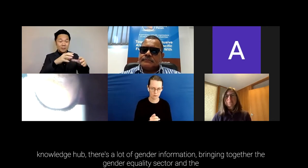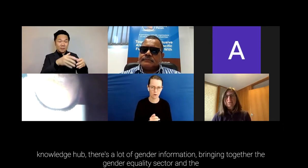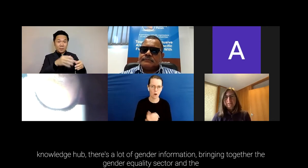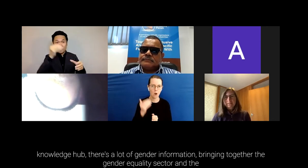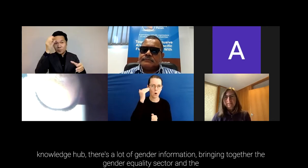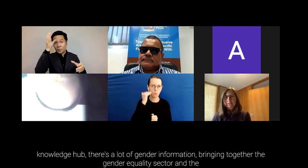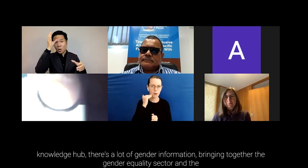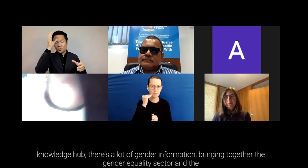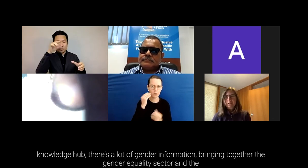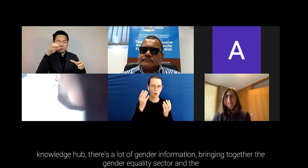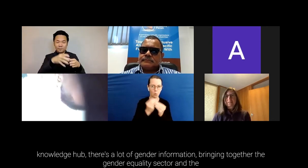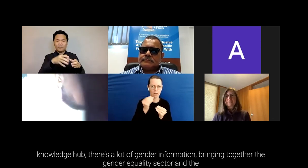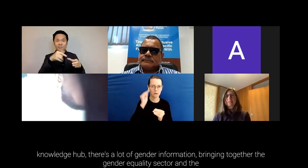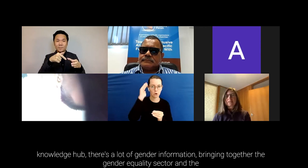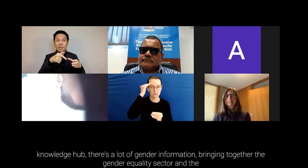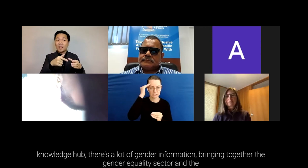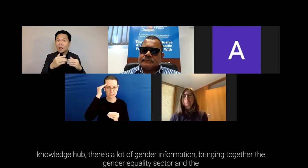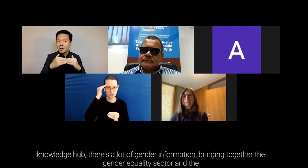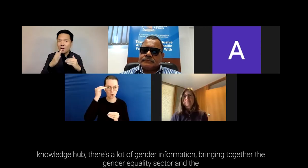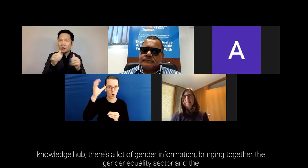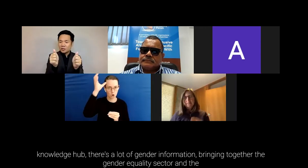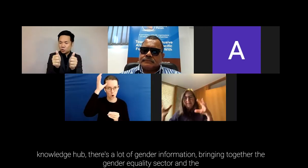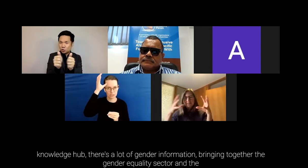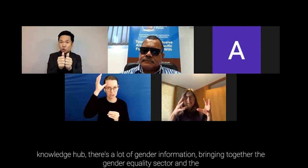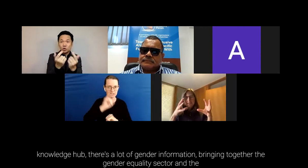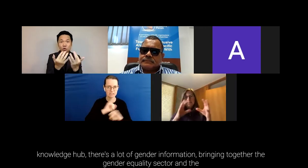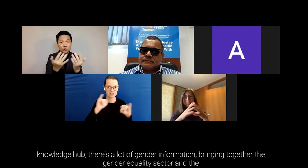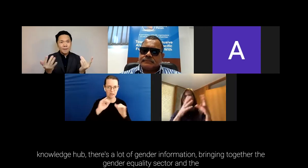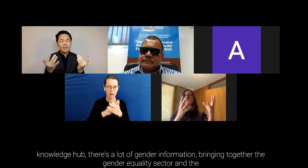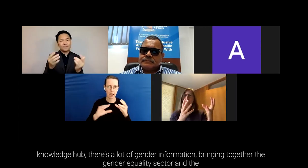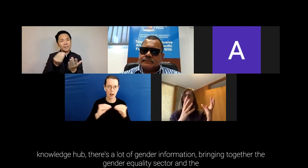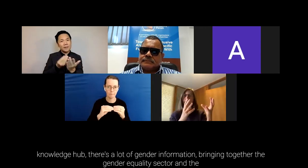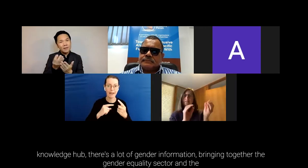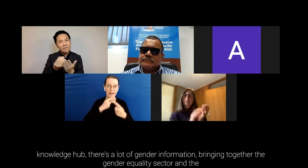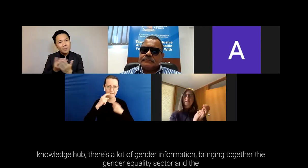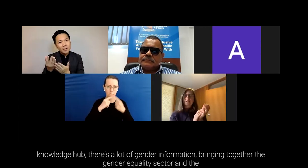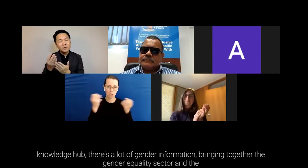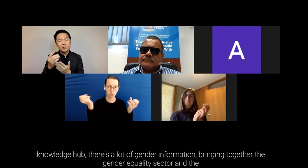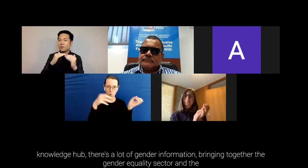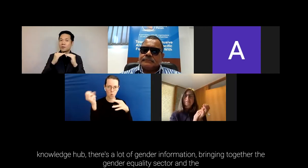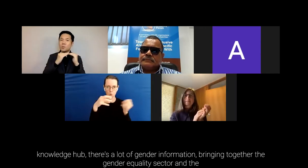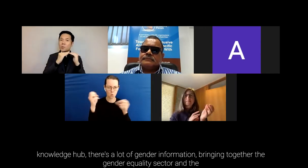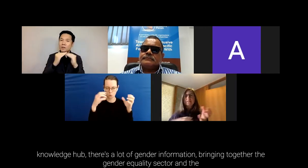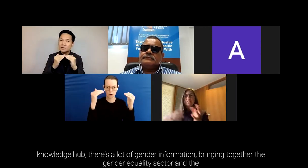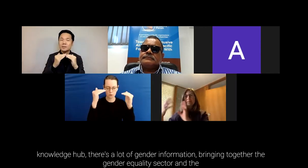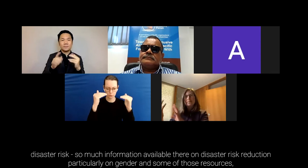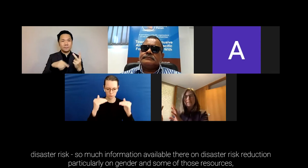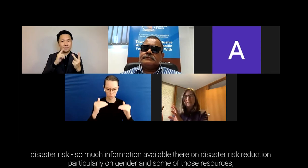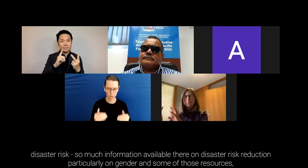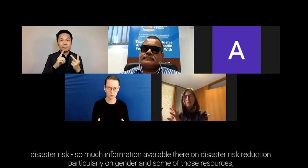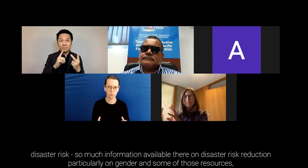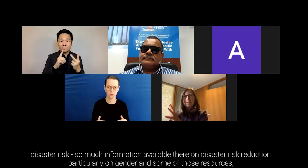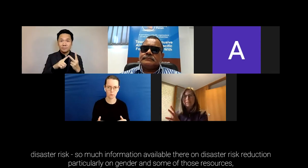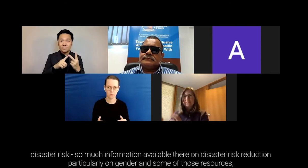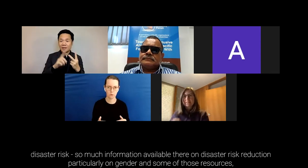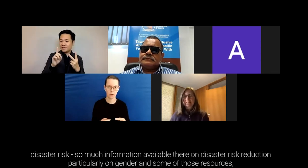lot of gender information bringing together the gender equality sector and the disaster